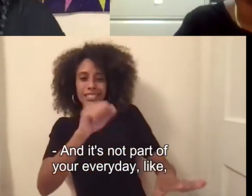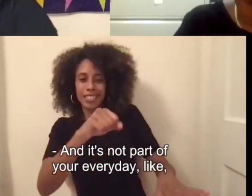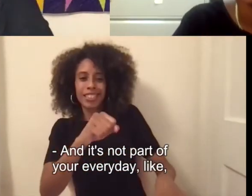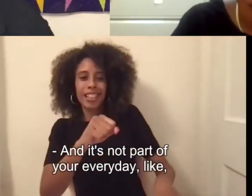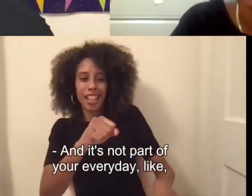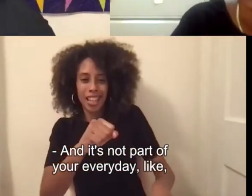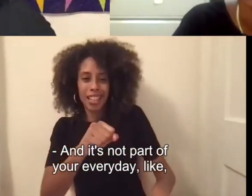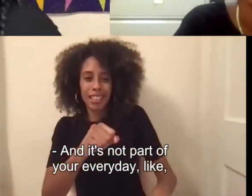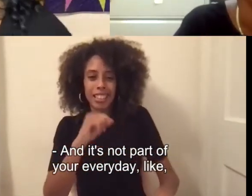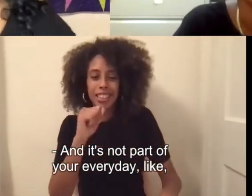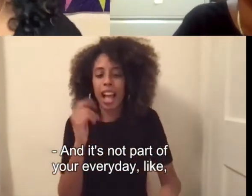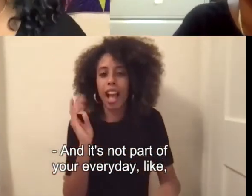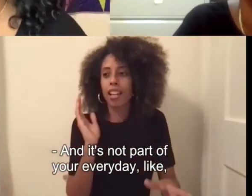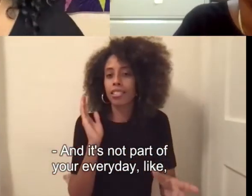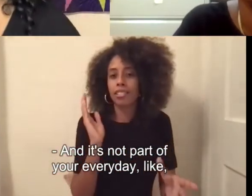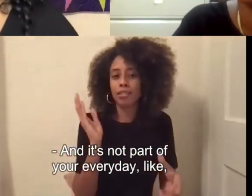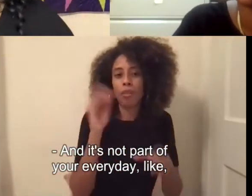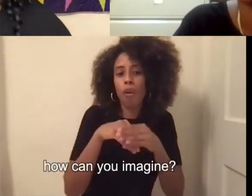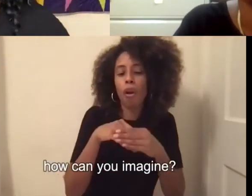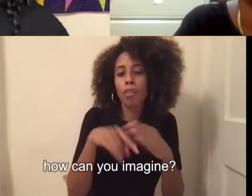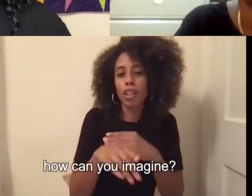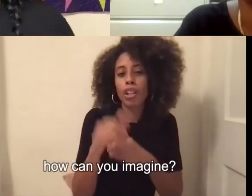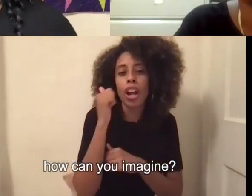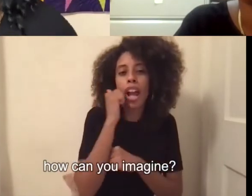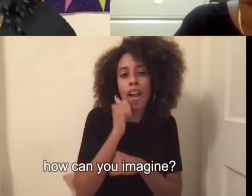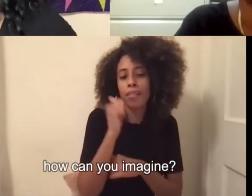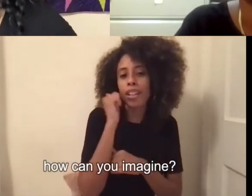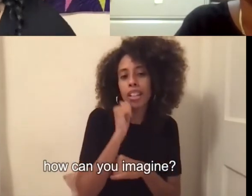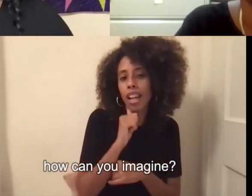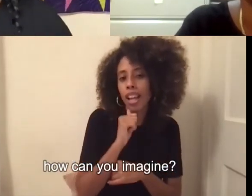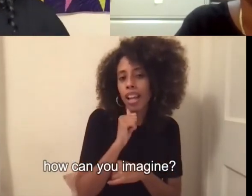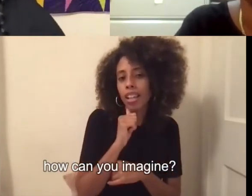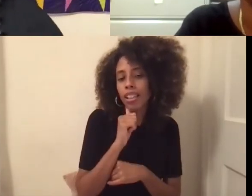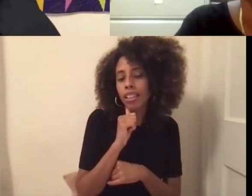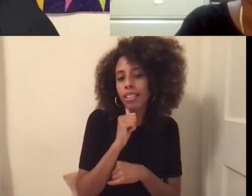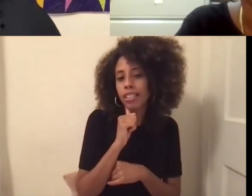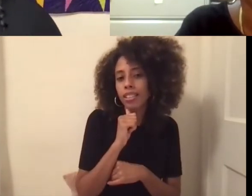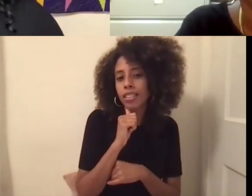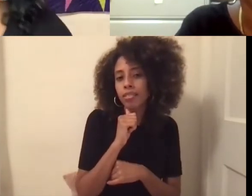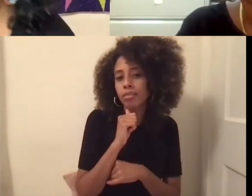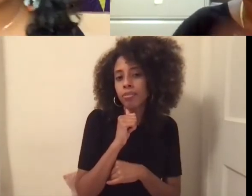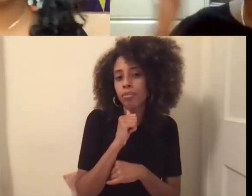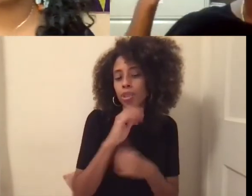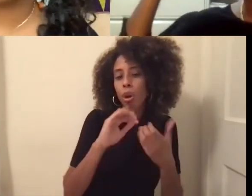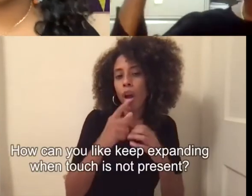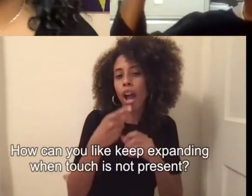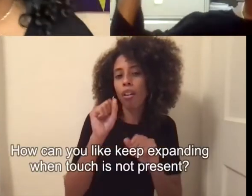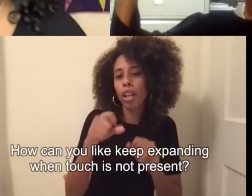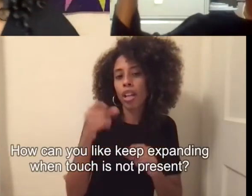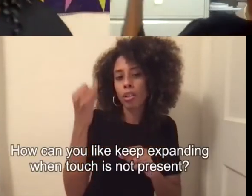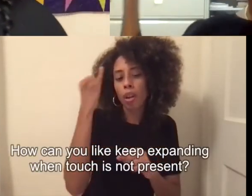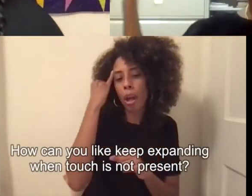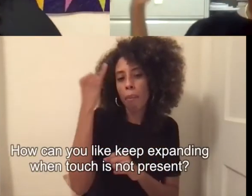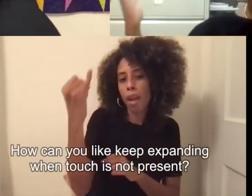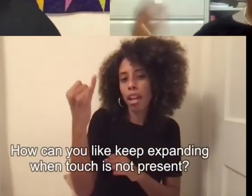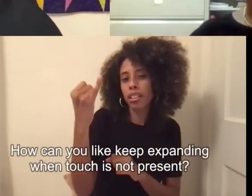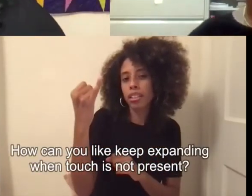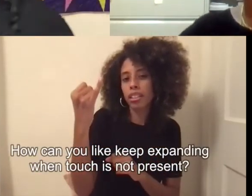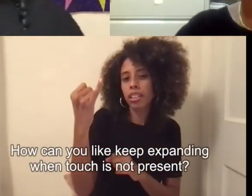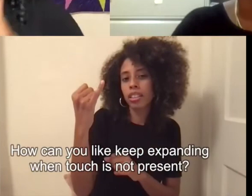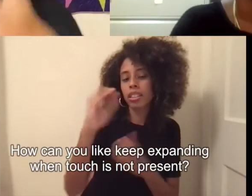part of your everyday. Like, how can you imagine? How can you like